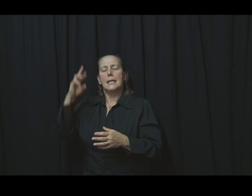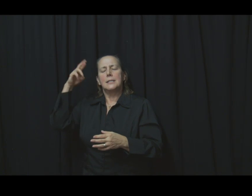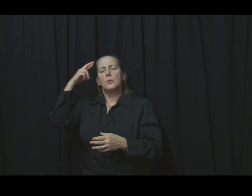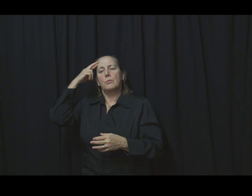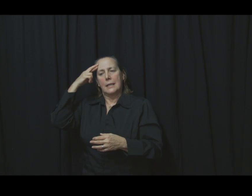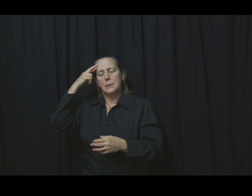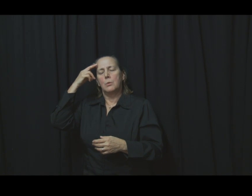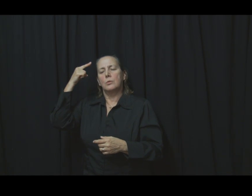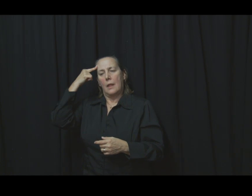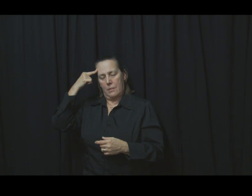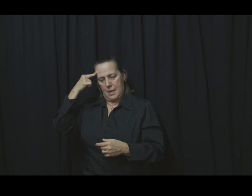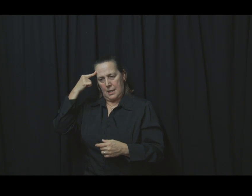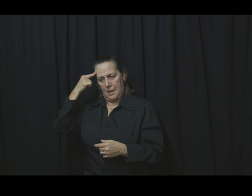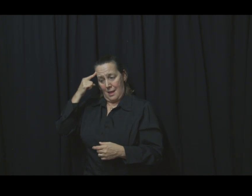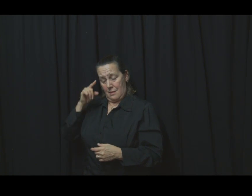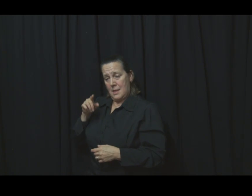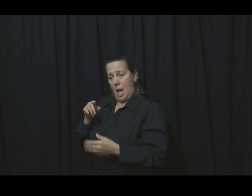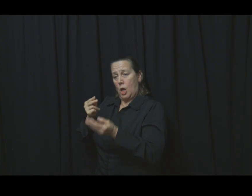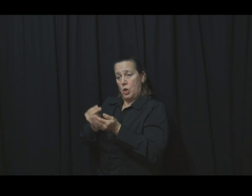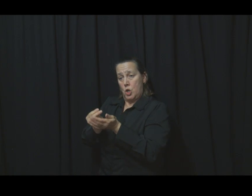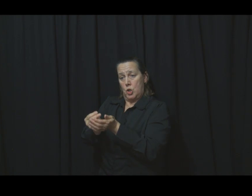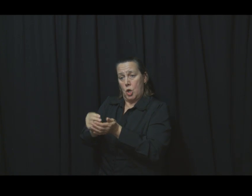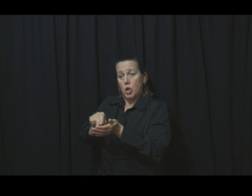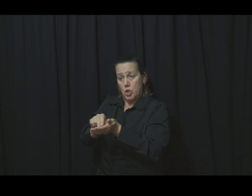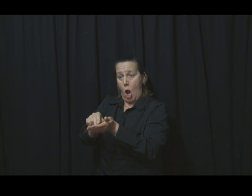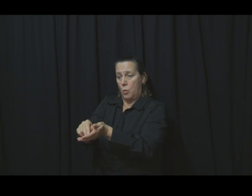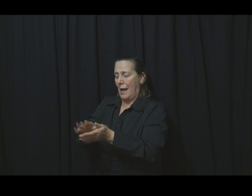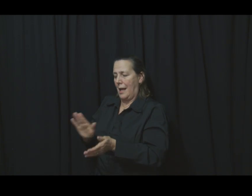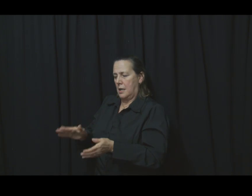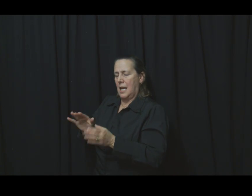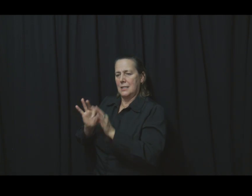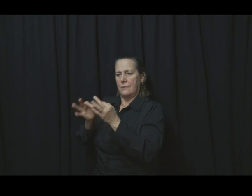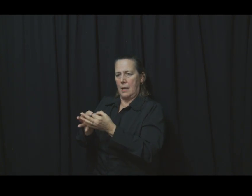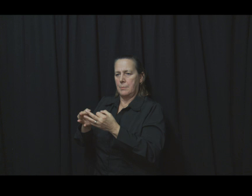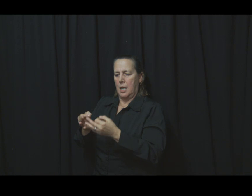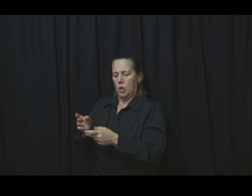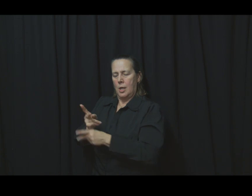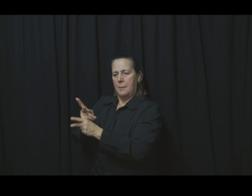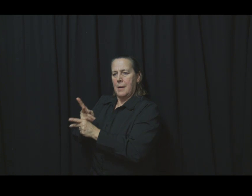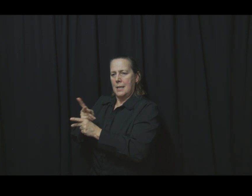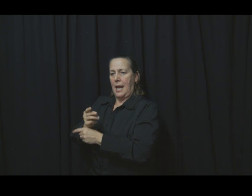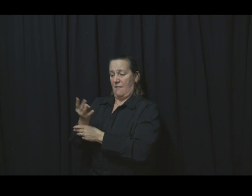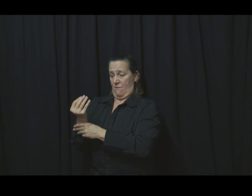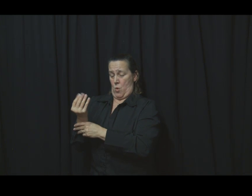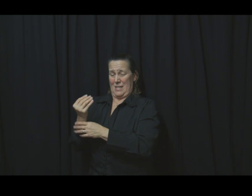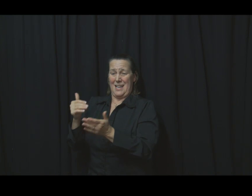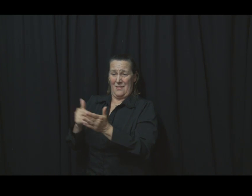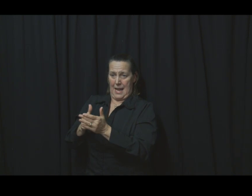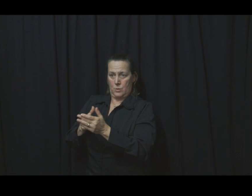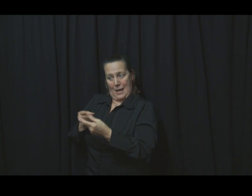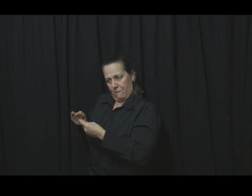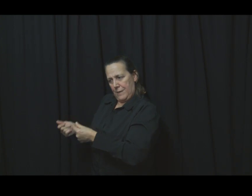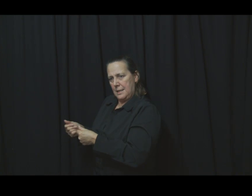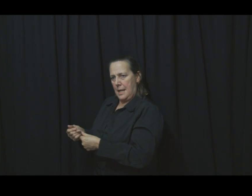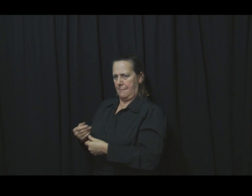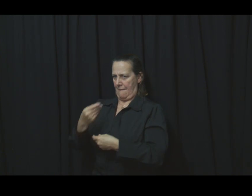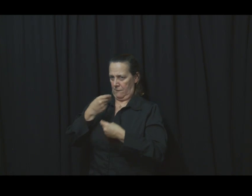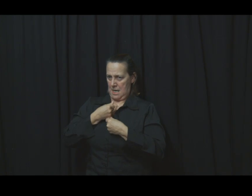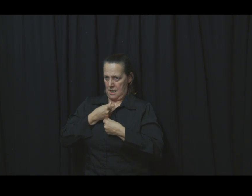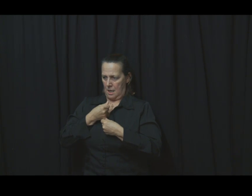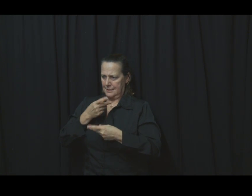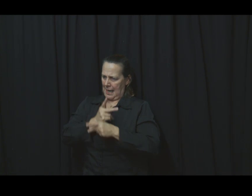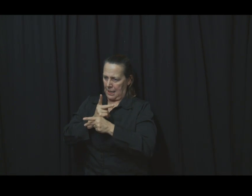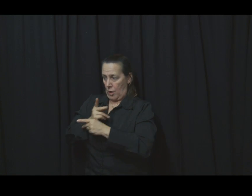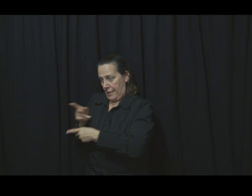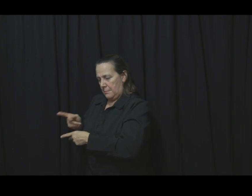his colleagues, his family, were able to maintain 14,000 animals and themselves and feed them aboard a ship that was